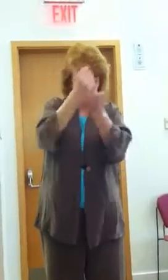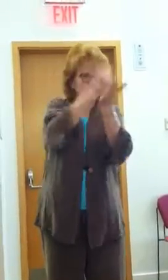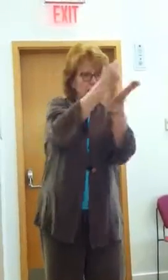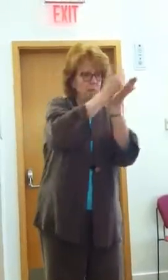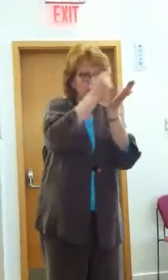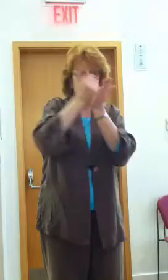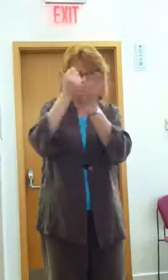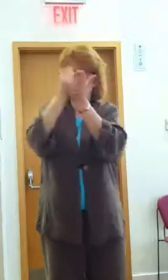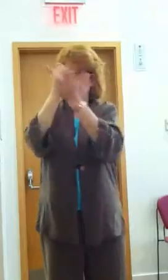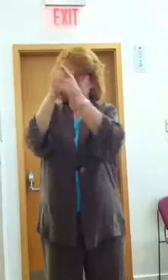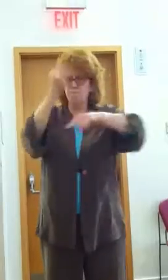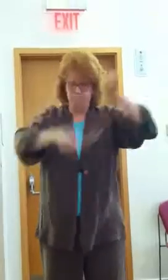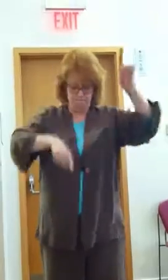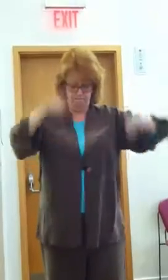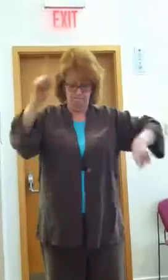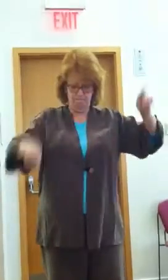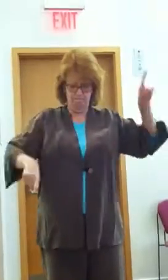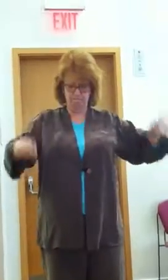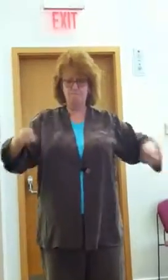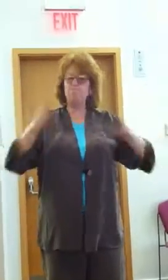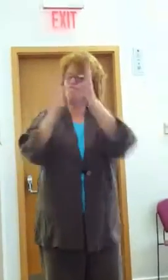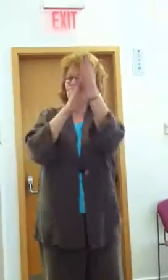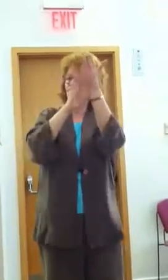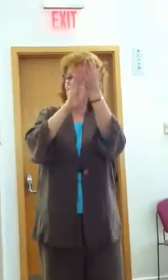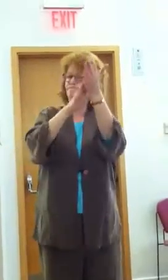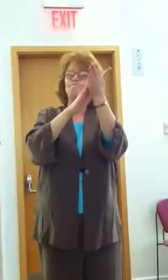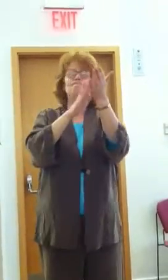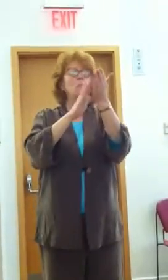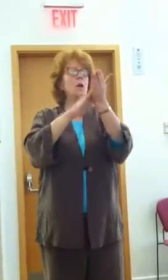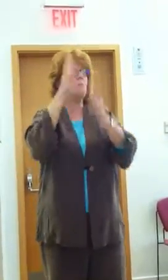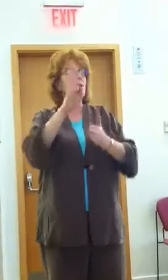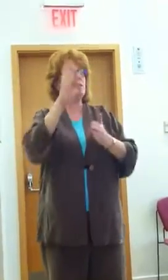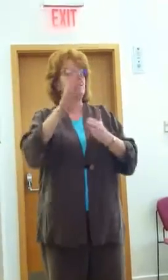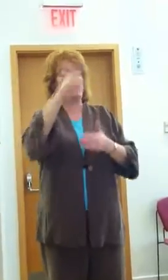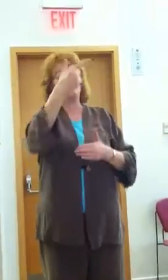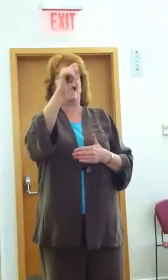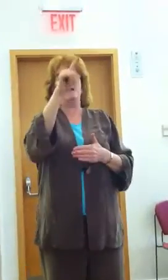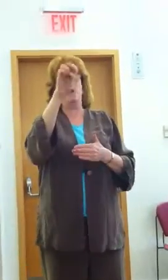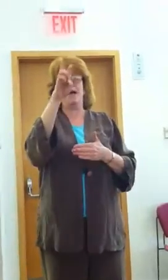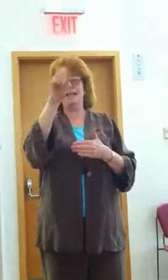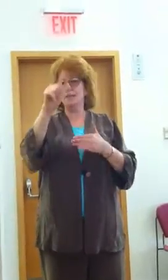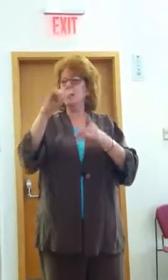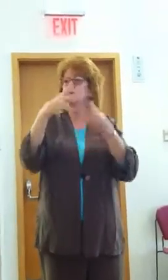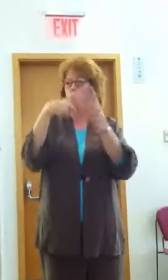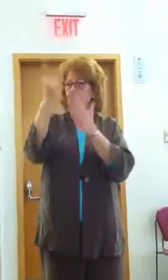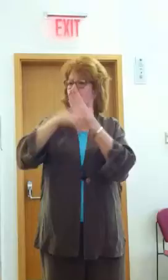of settings. And Yasha Koach to Boston and its Gateways program.